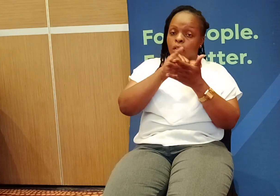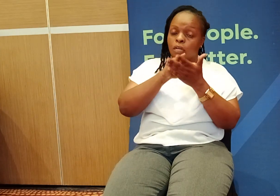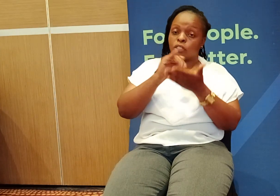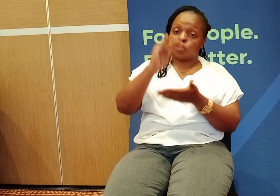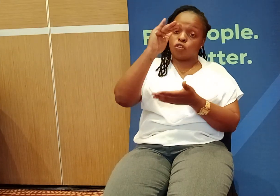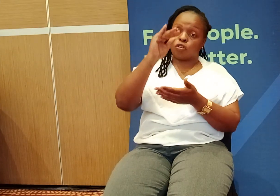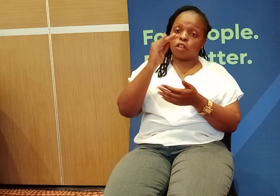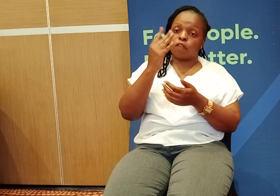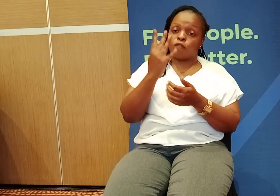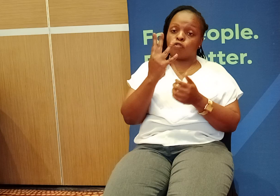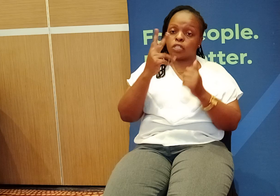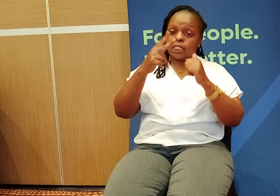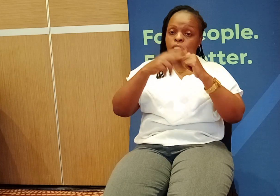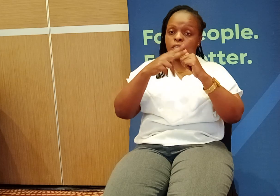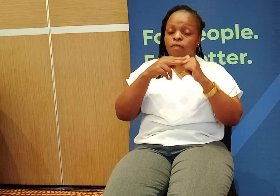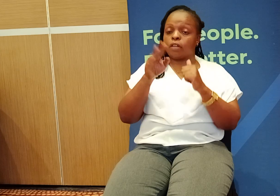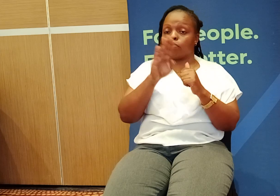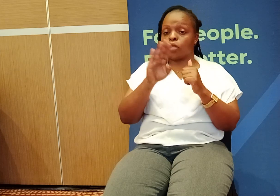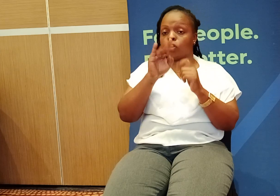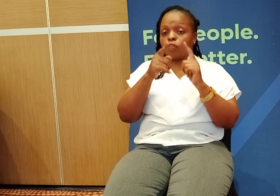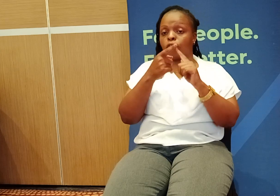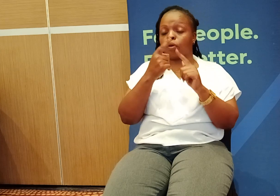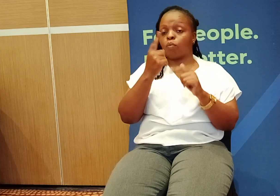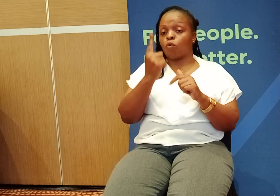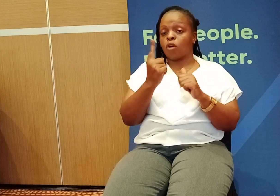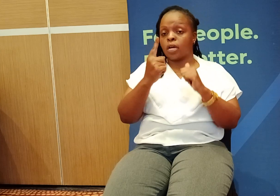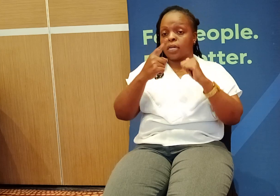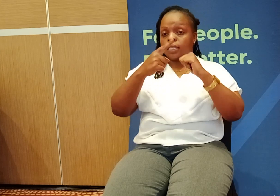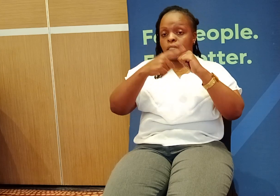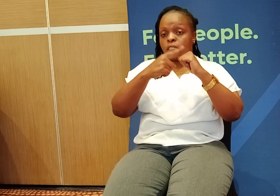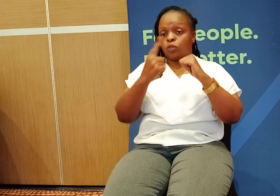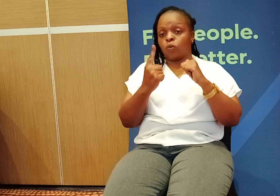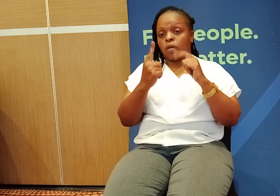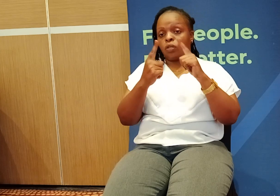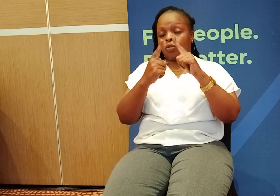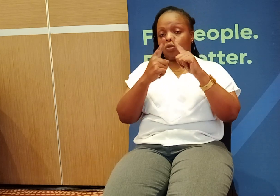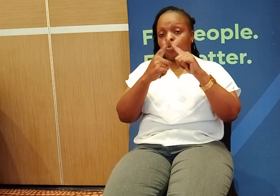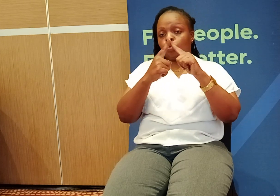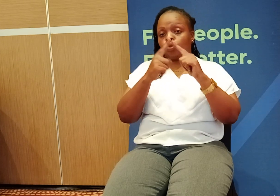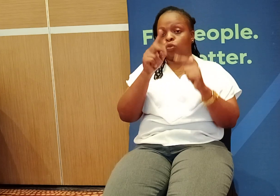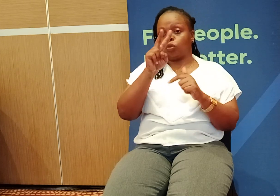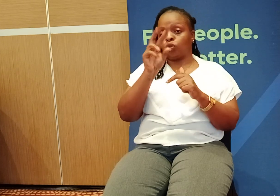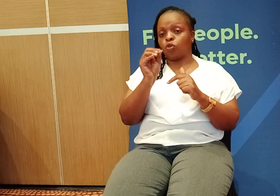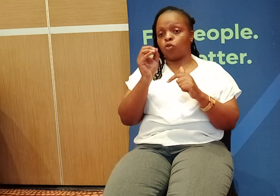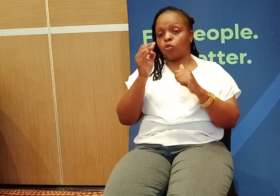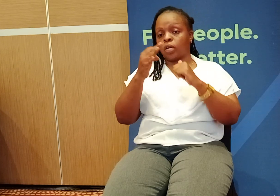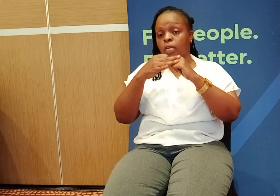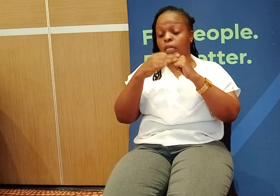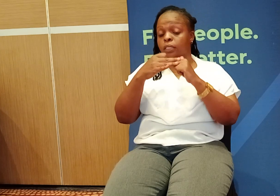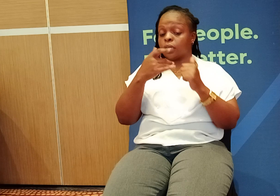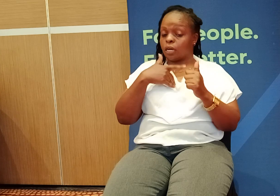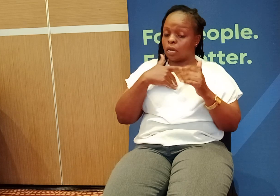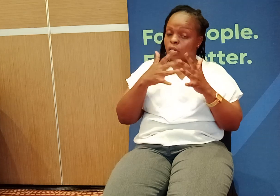about 47 billion from 161 to 208, there was a big element that came out